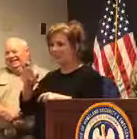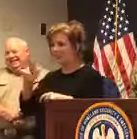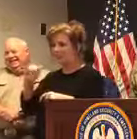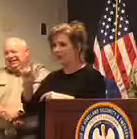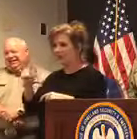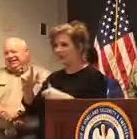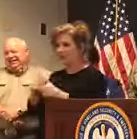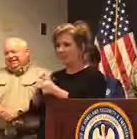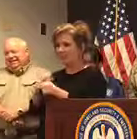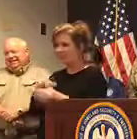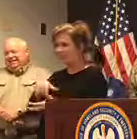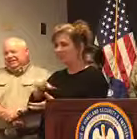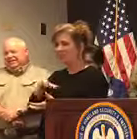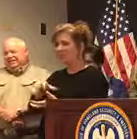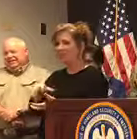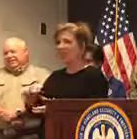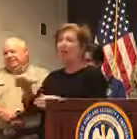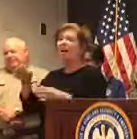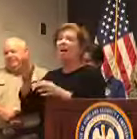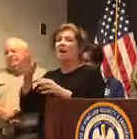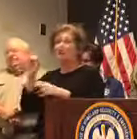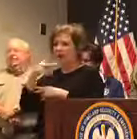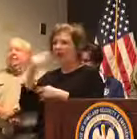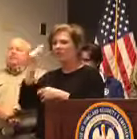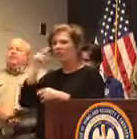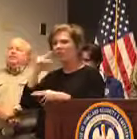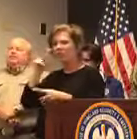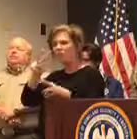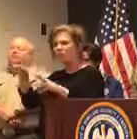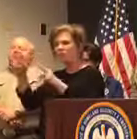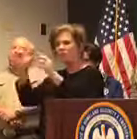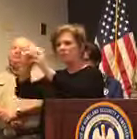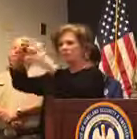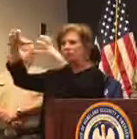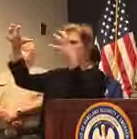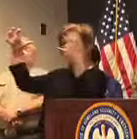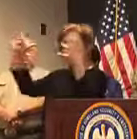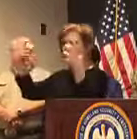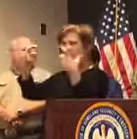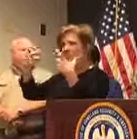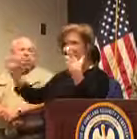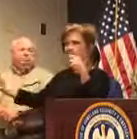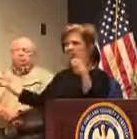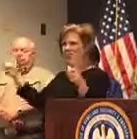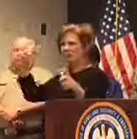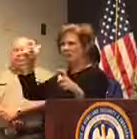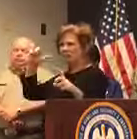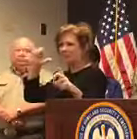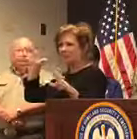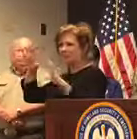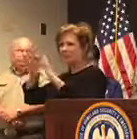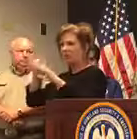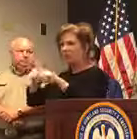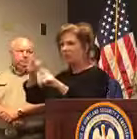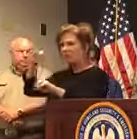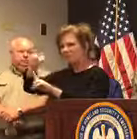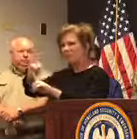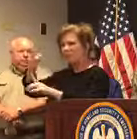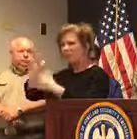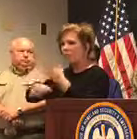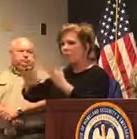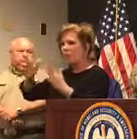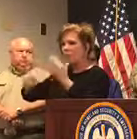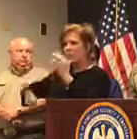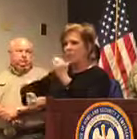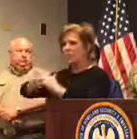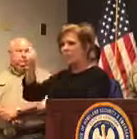Thanks, Governor. So I know you're looking at the big picture, everything, but what is your biggest concern at this point? Well, look, the biggest concern